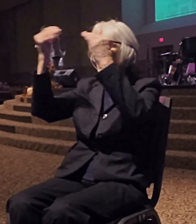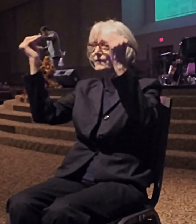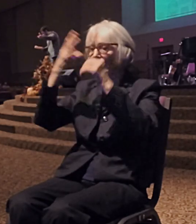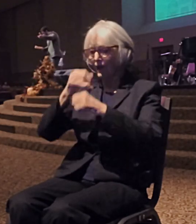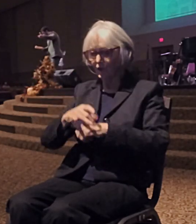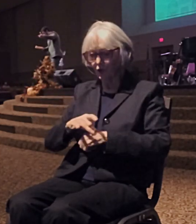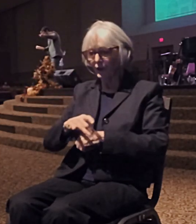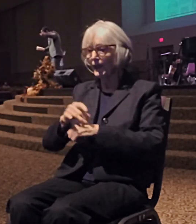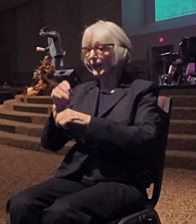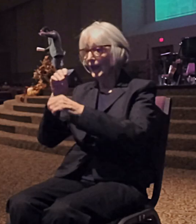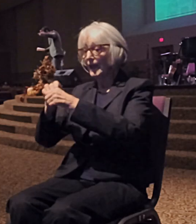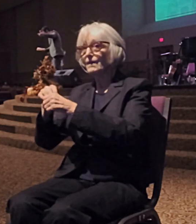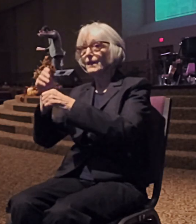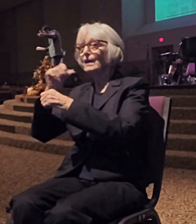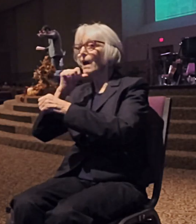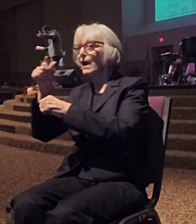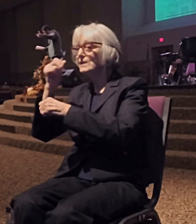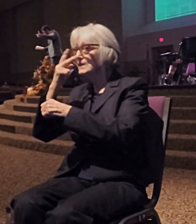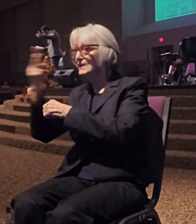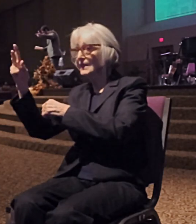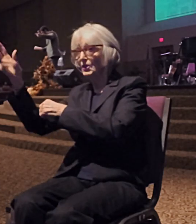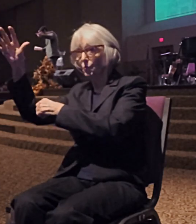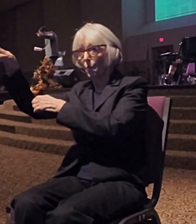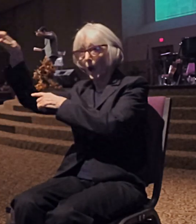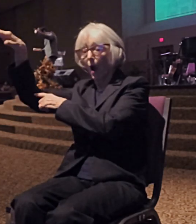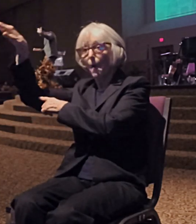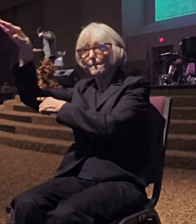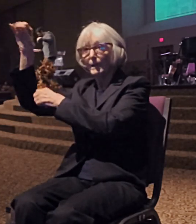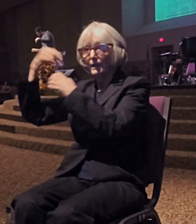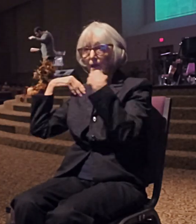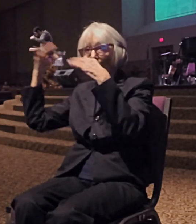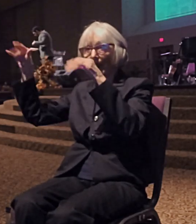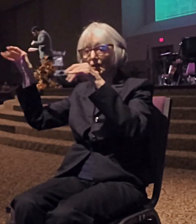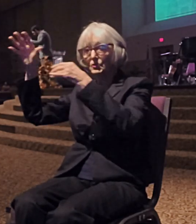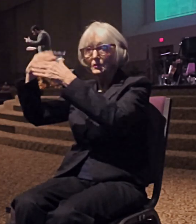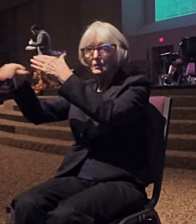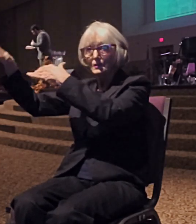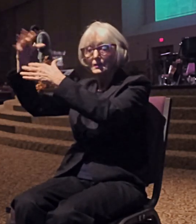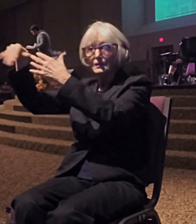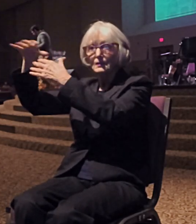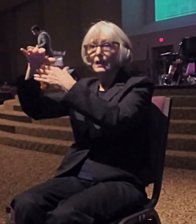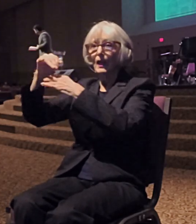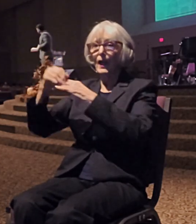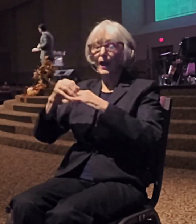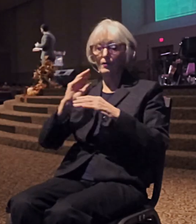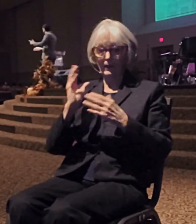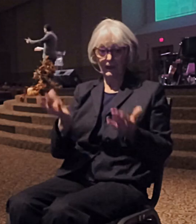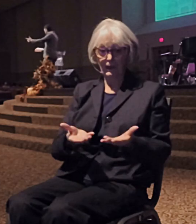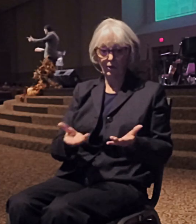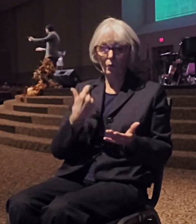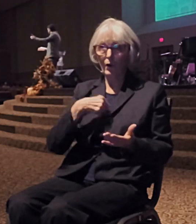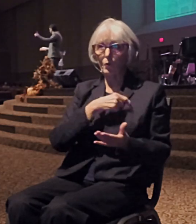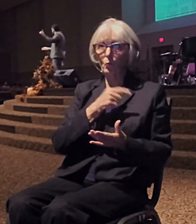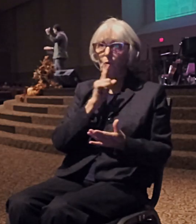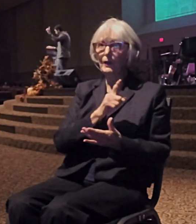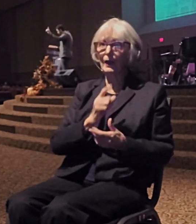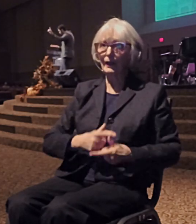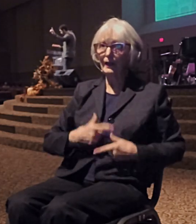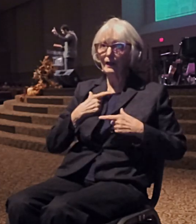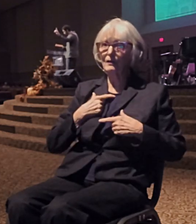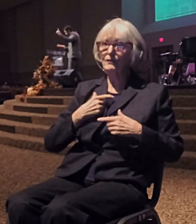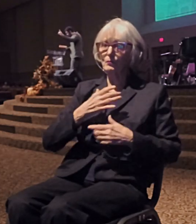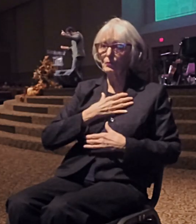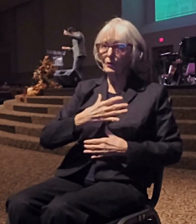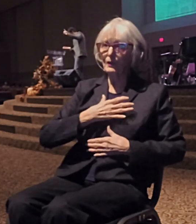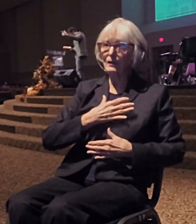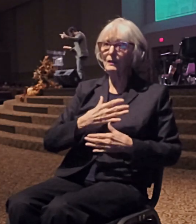unseen realm where the angels and demons live and move and breathe, and in the seen realm where you and I live and move and breathe. Now, summing up